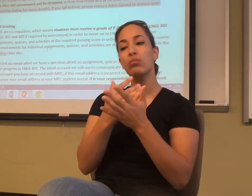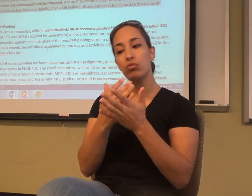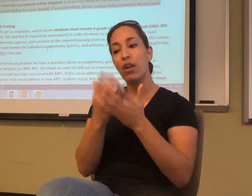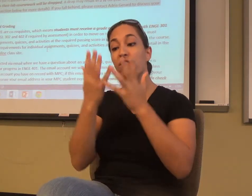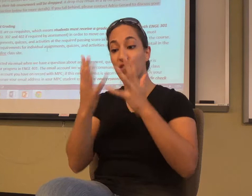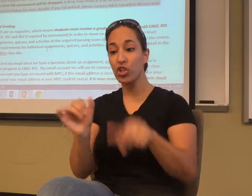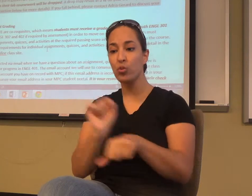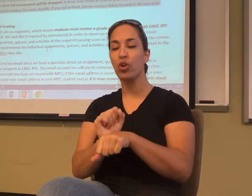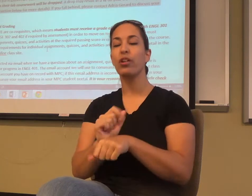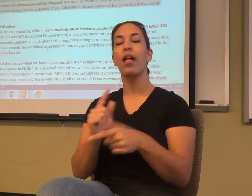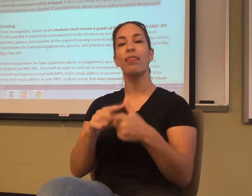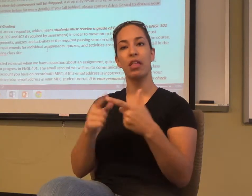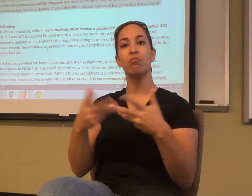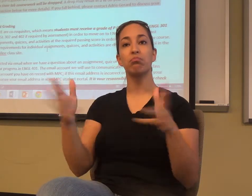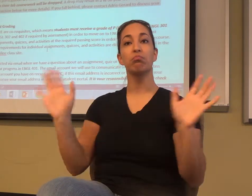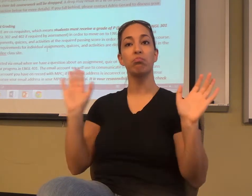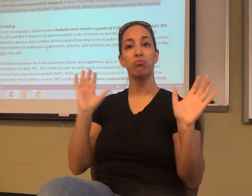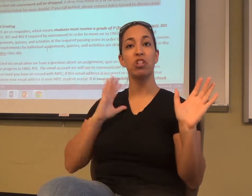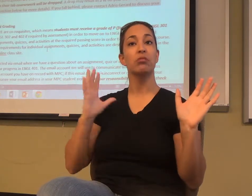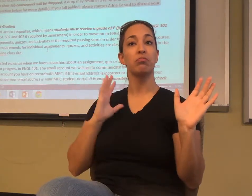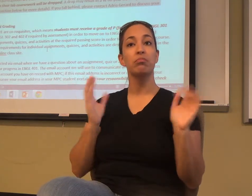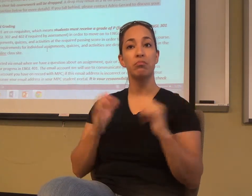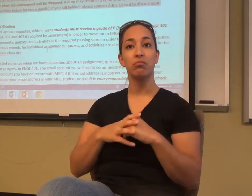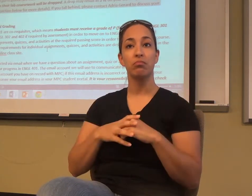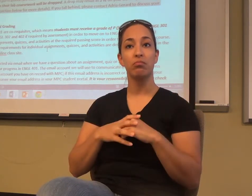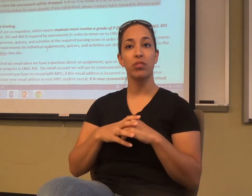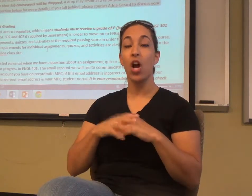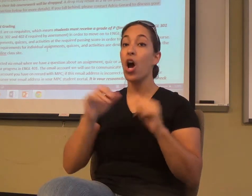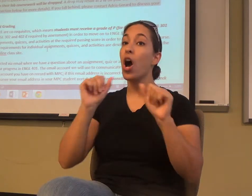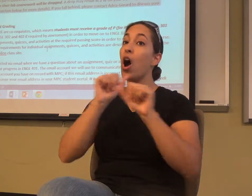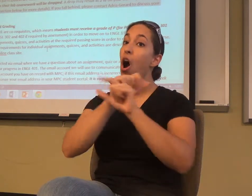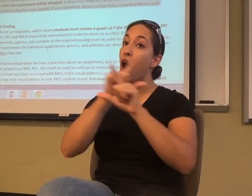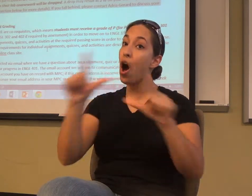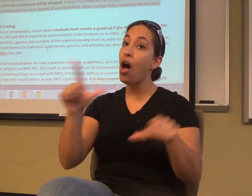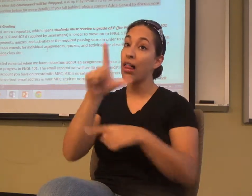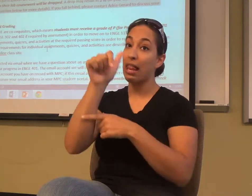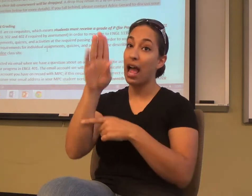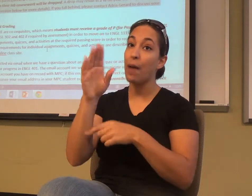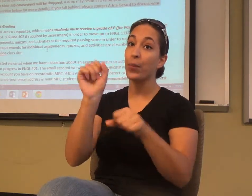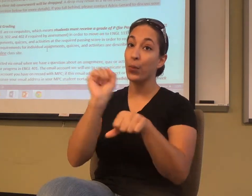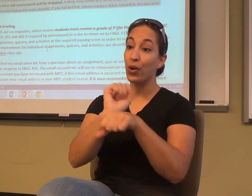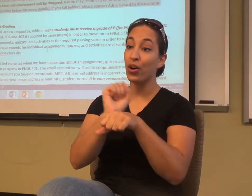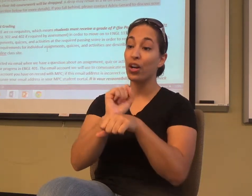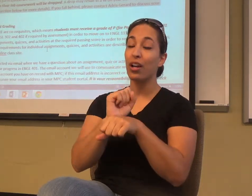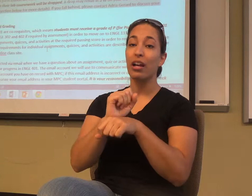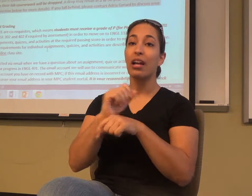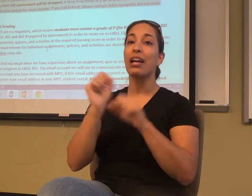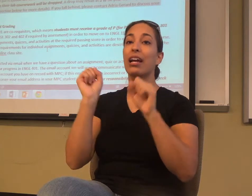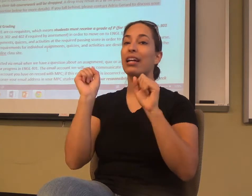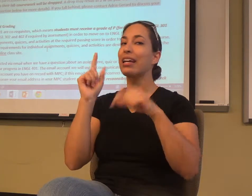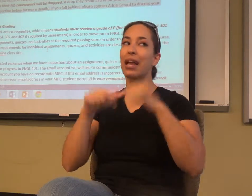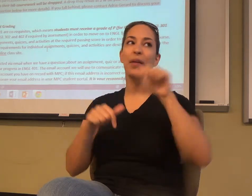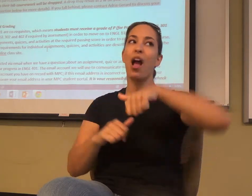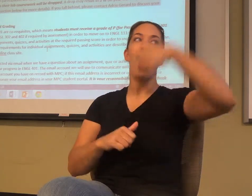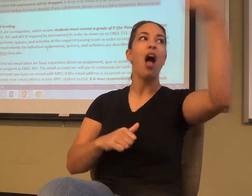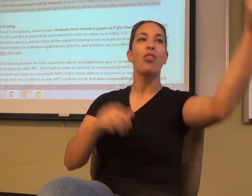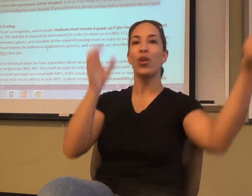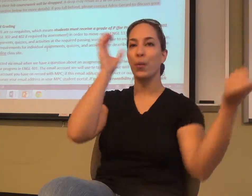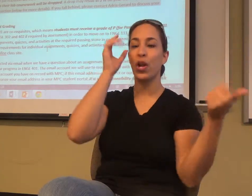All work for the lab has to be done here in the ESSC. So I mentioned your timekeeper number. That's just one of the ways that we